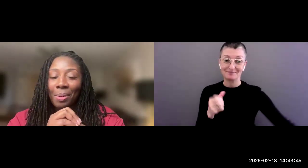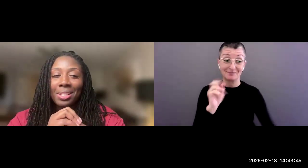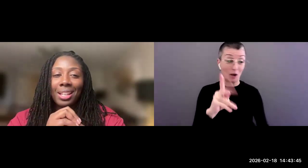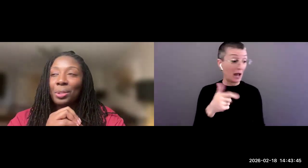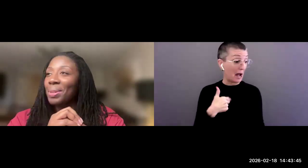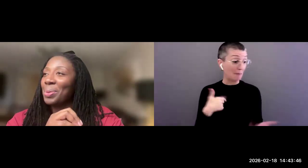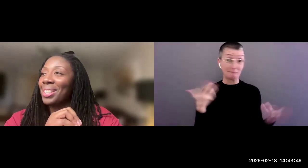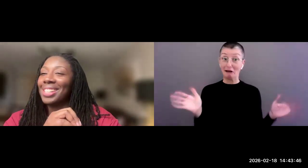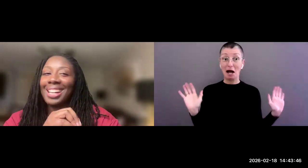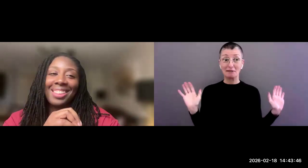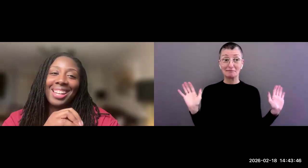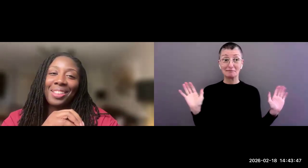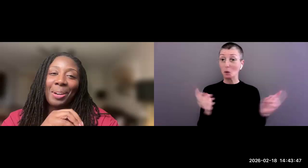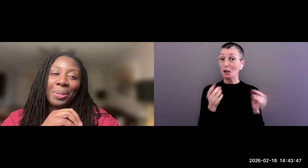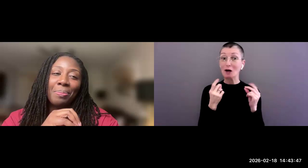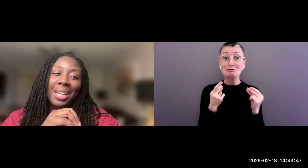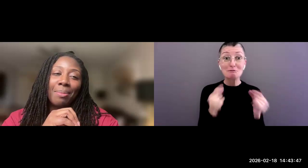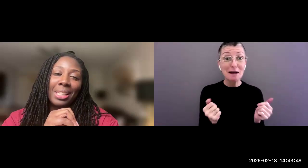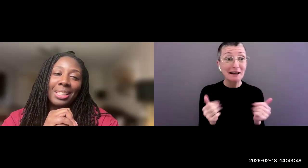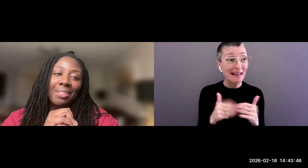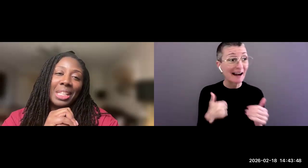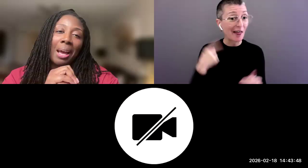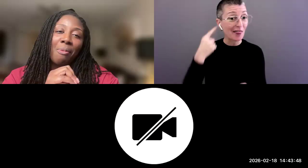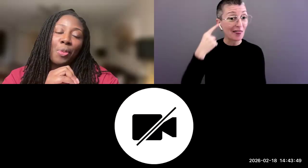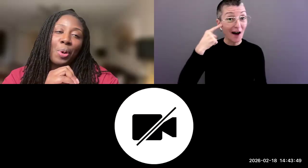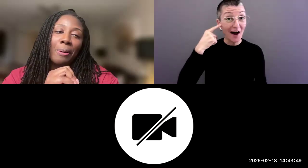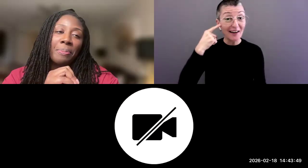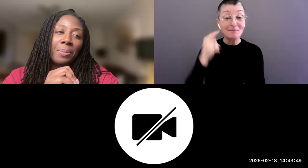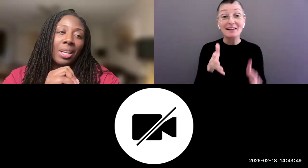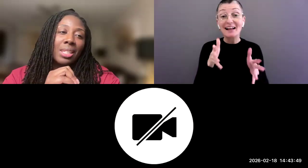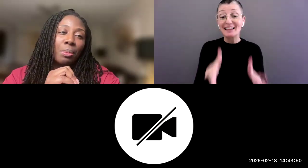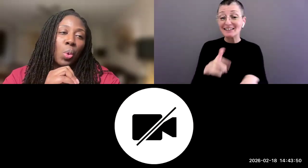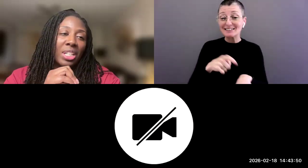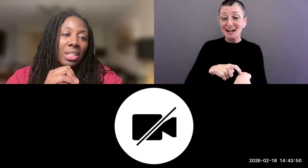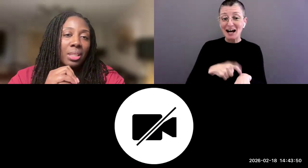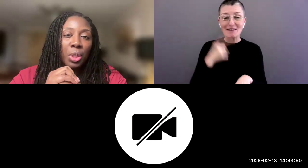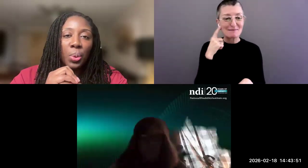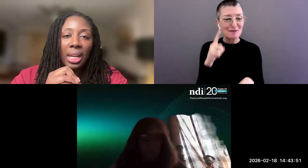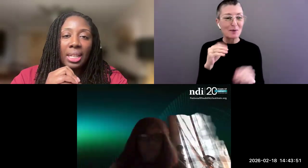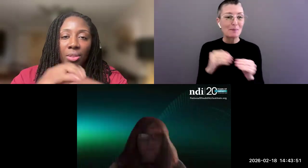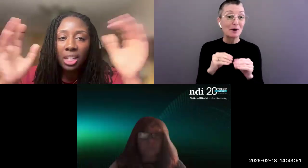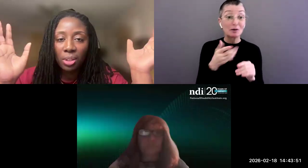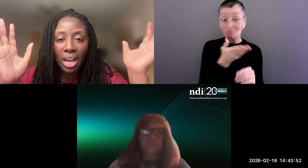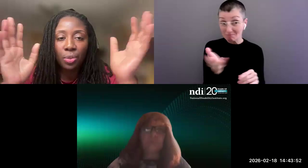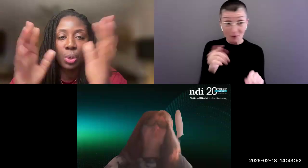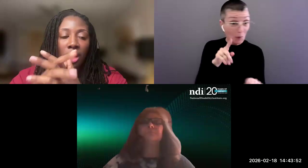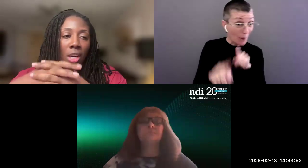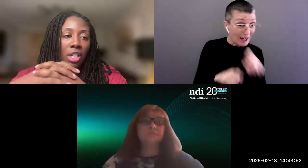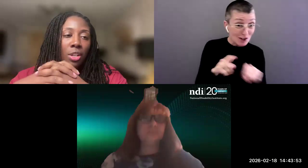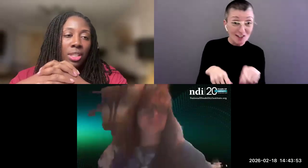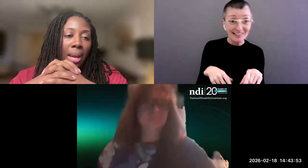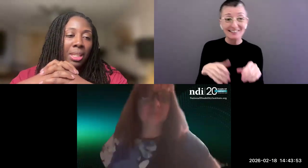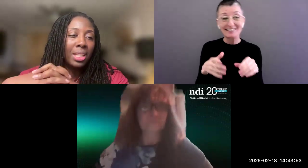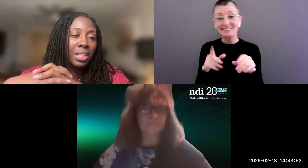done. That was a little bit quicker than I thought it would be, but this leaves time for some questions, some Q&A. So thank you guys